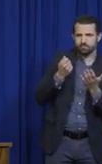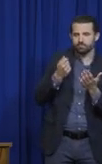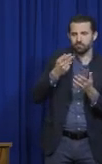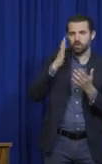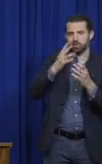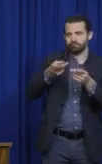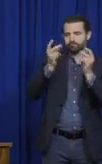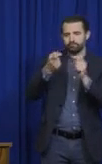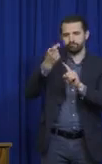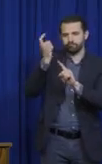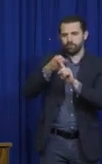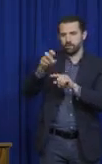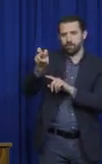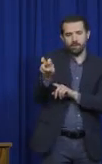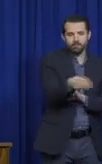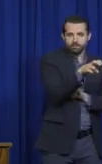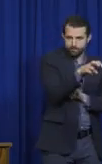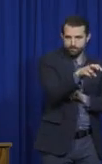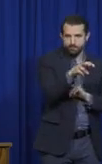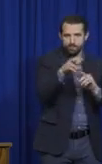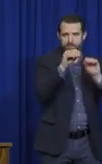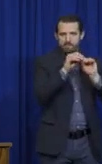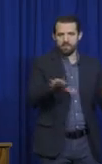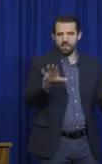pandemic unemployment assistance claim.